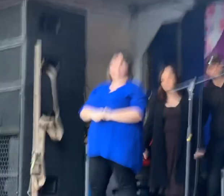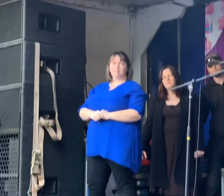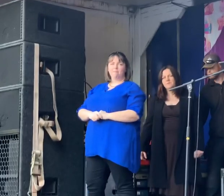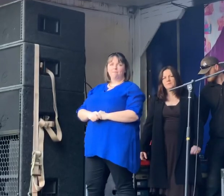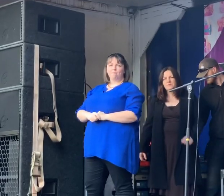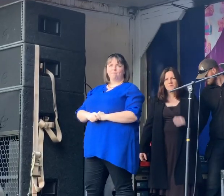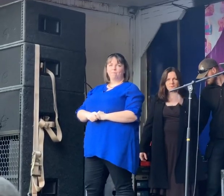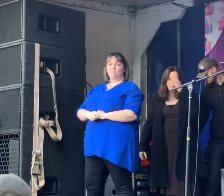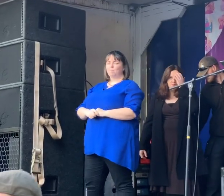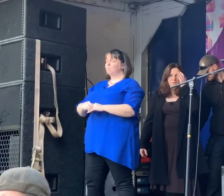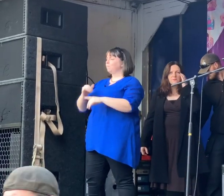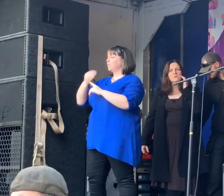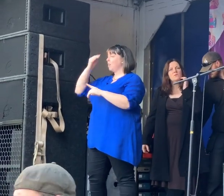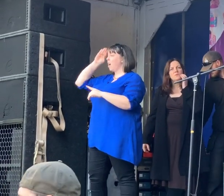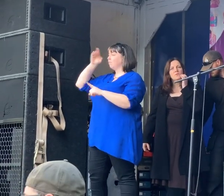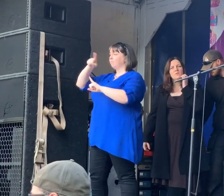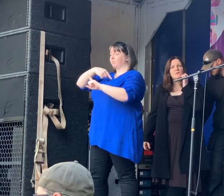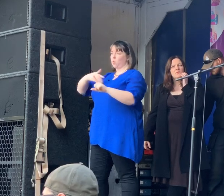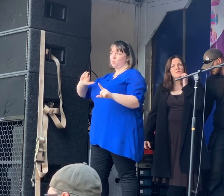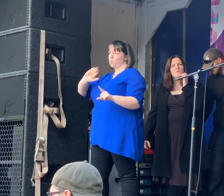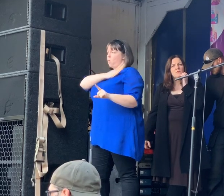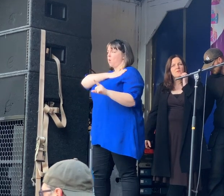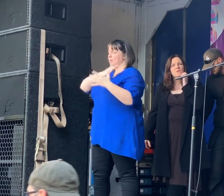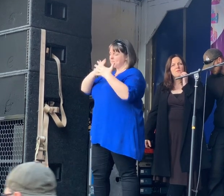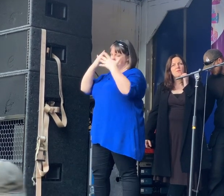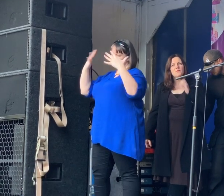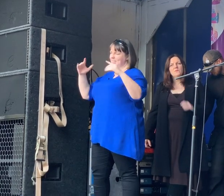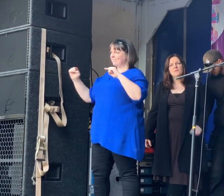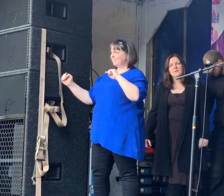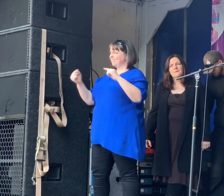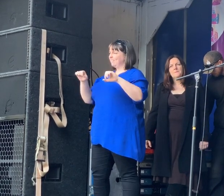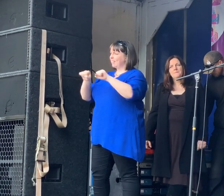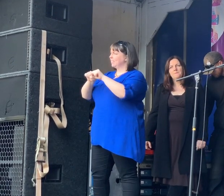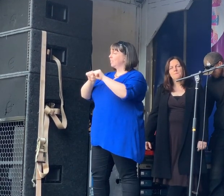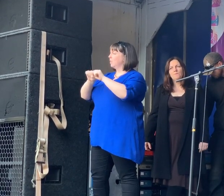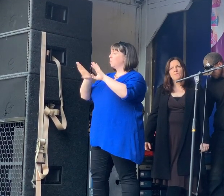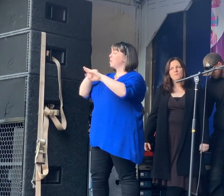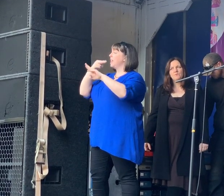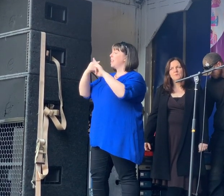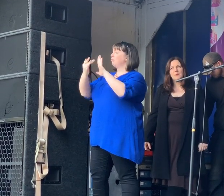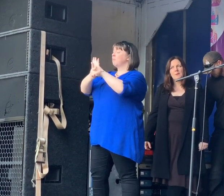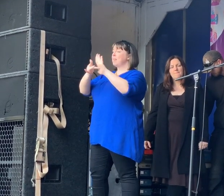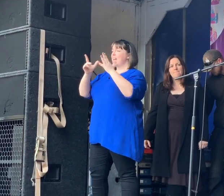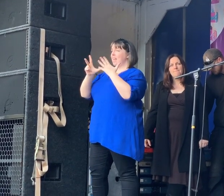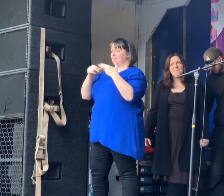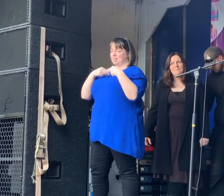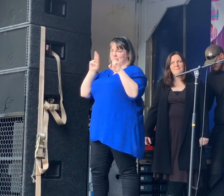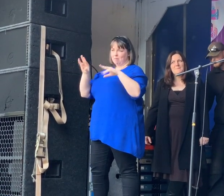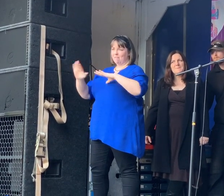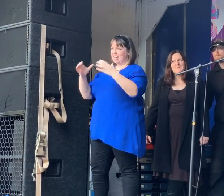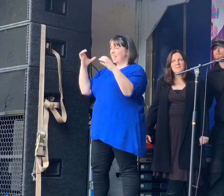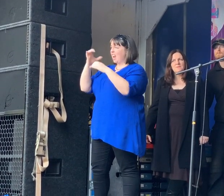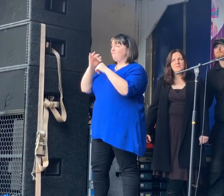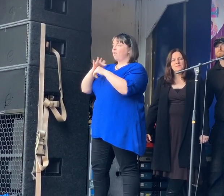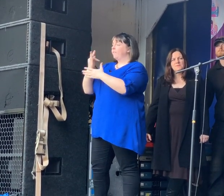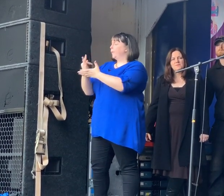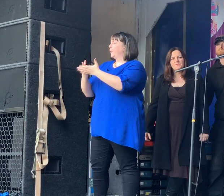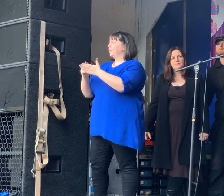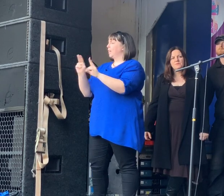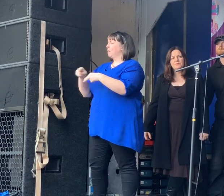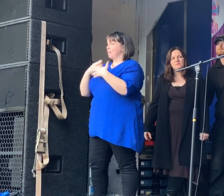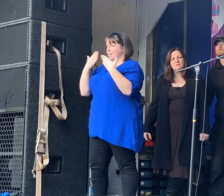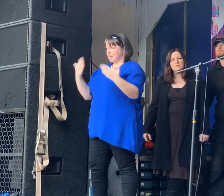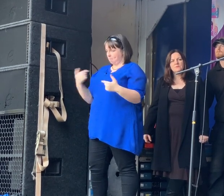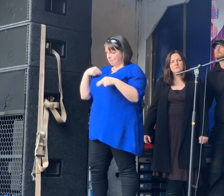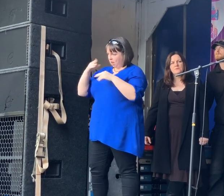In Ireland, we have won a hugely significant battle. Without repealing the Eighth Amendment, we could not provide care for even the few. Now,